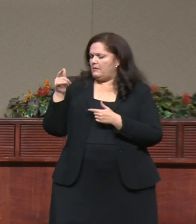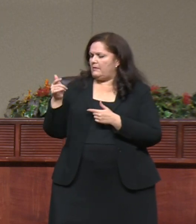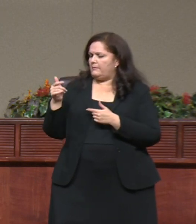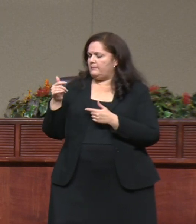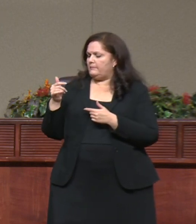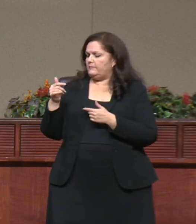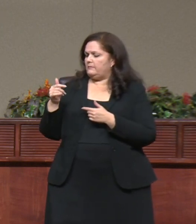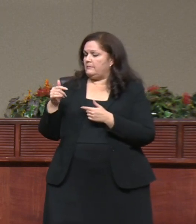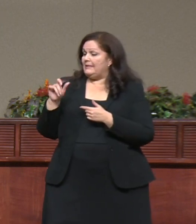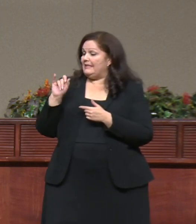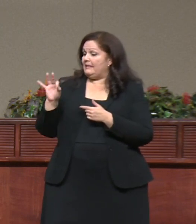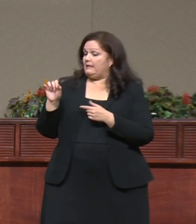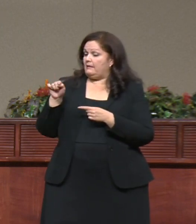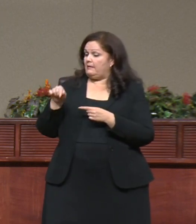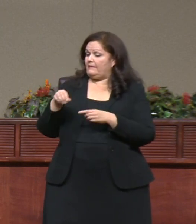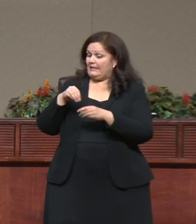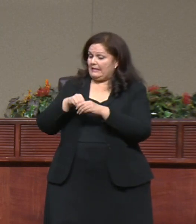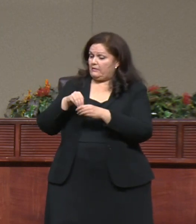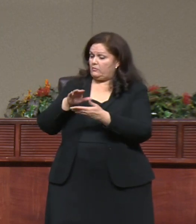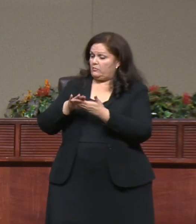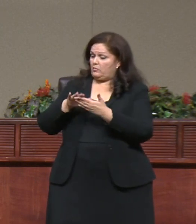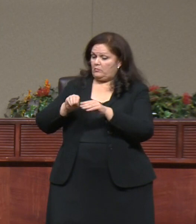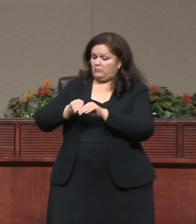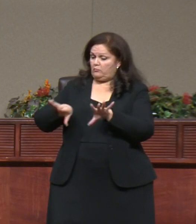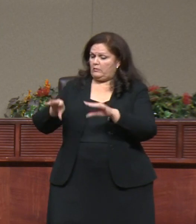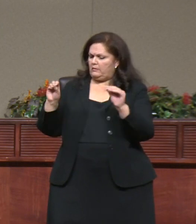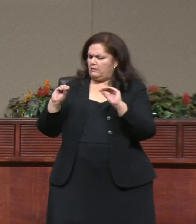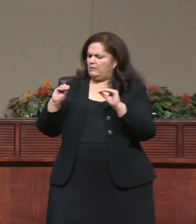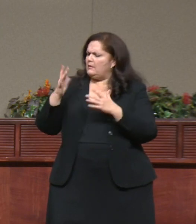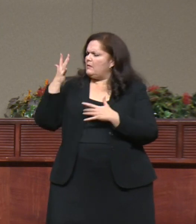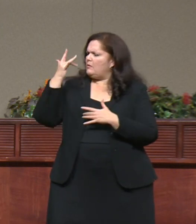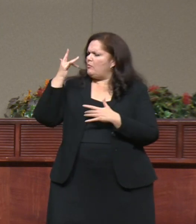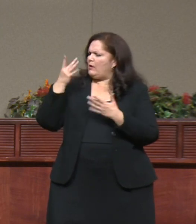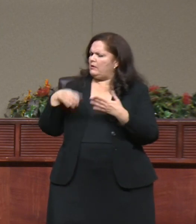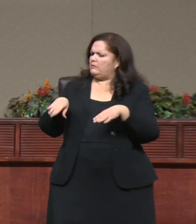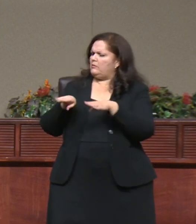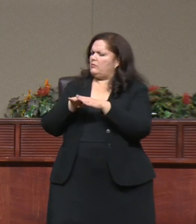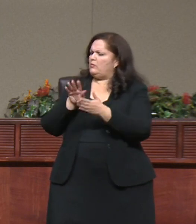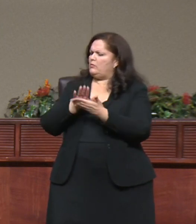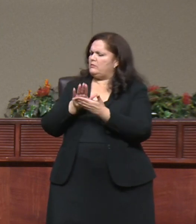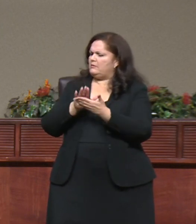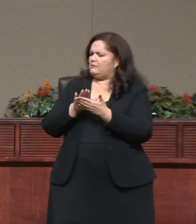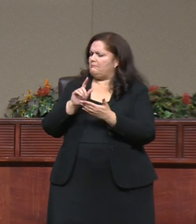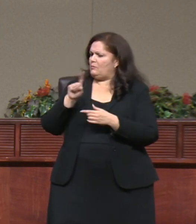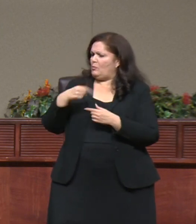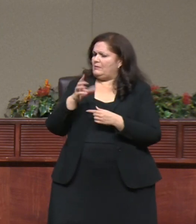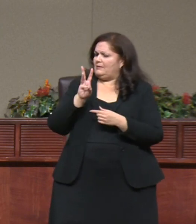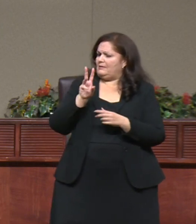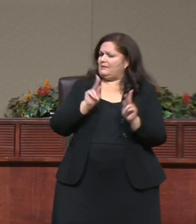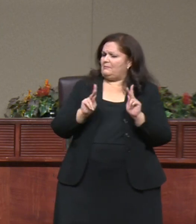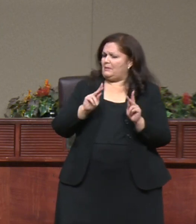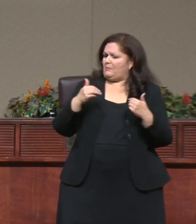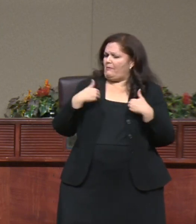was no sign of in-school spread at Olympia High School, why close with just 6 people testing positive?